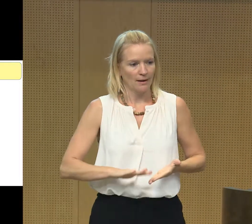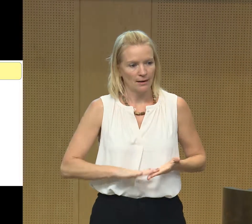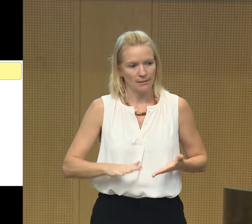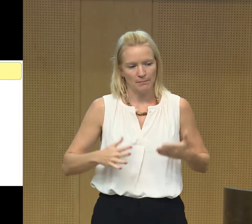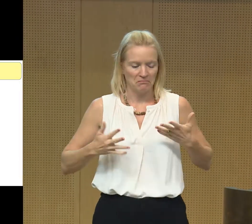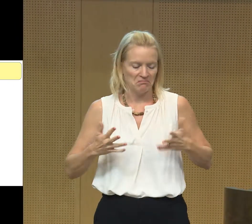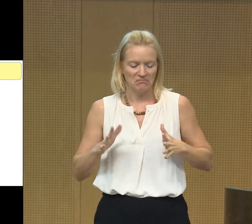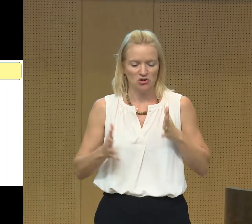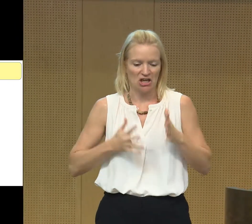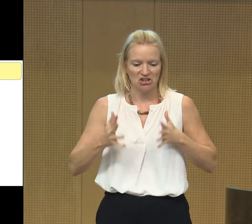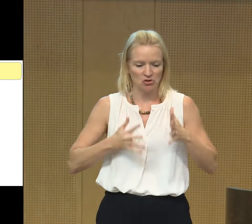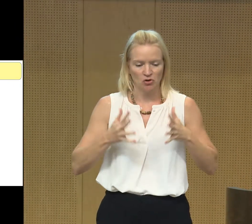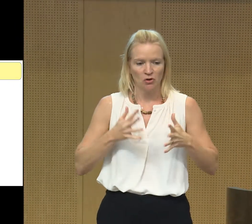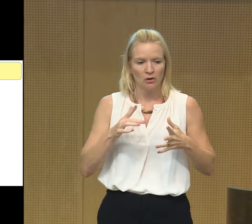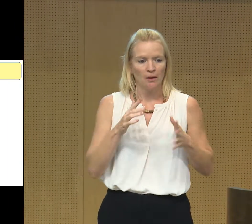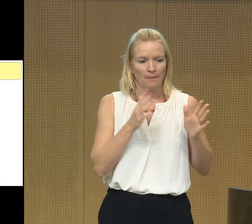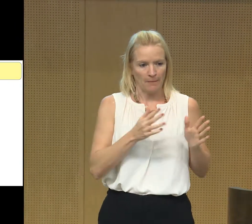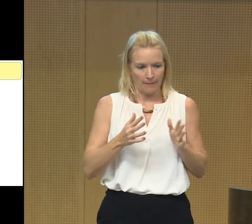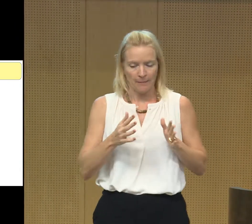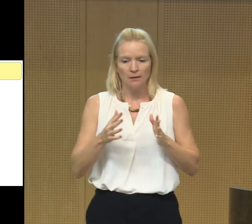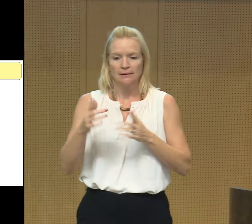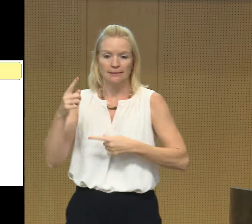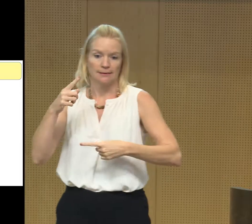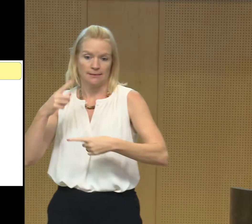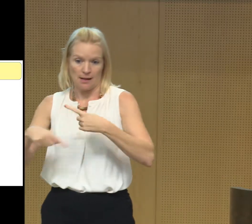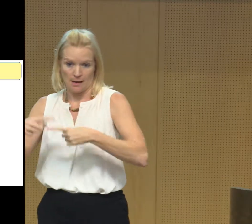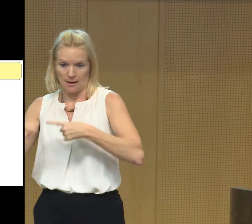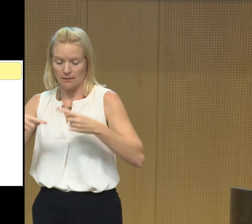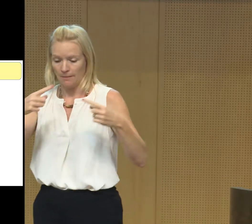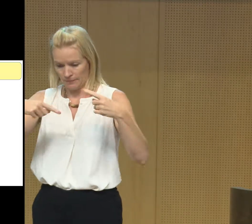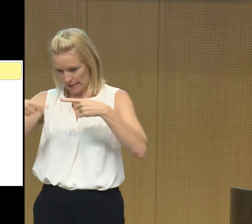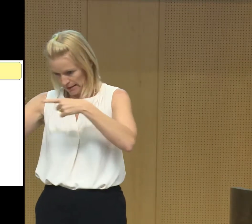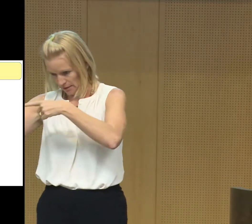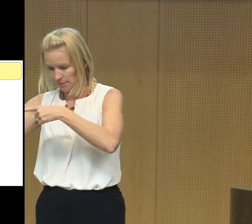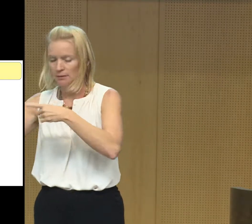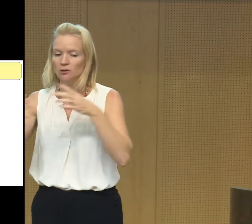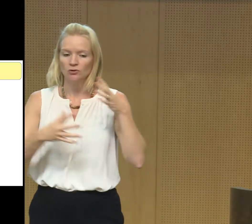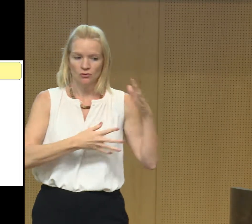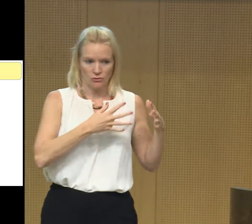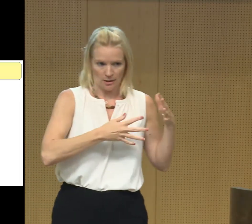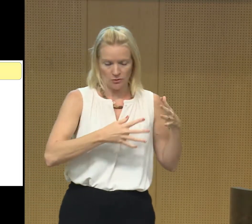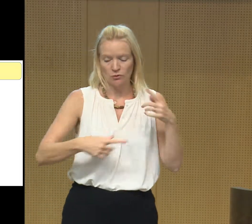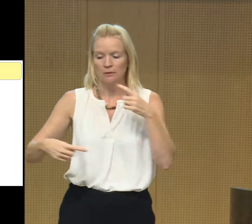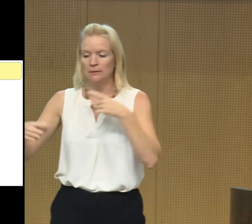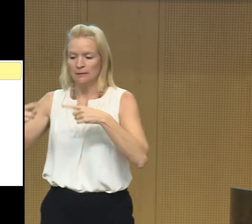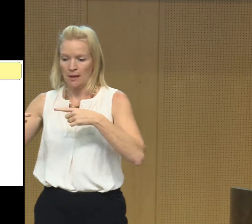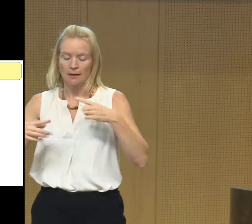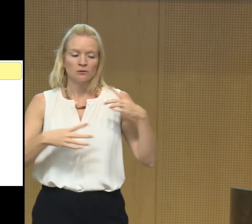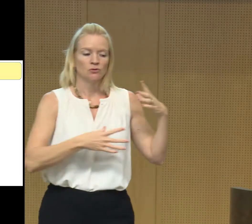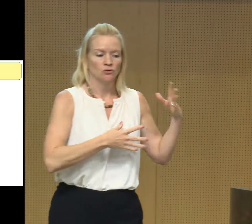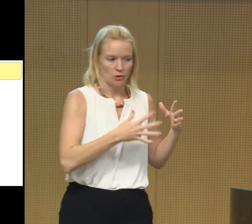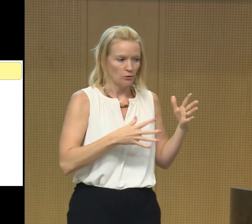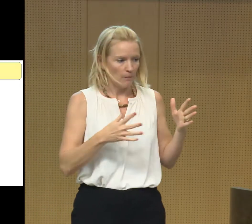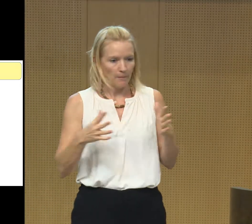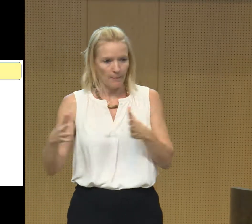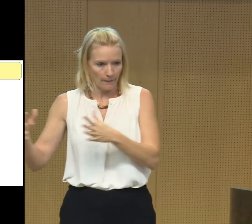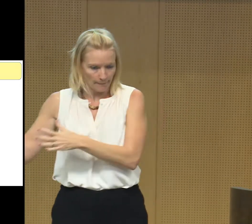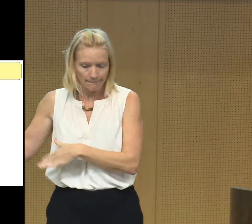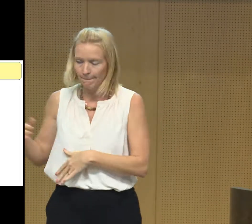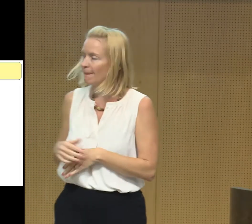like body grooming gestures, as well as a variety of signs. So we go from gestures to signs